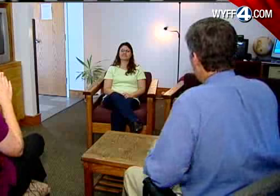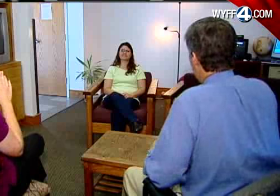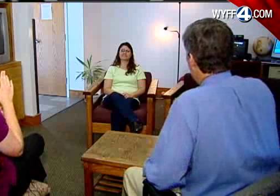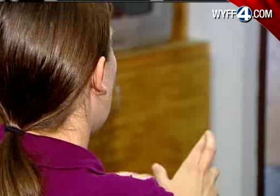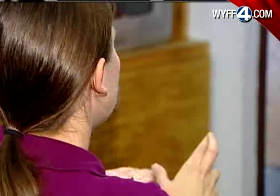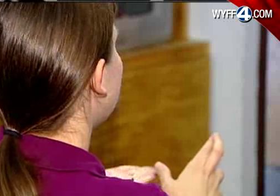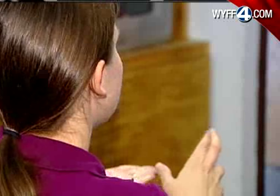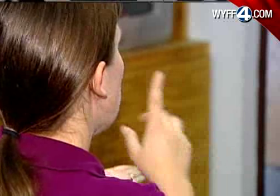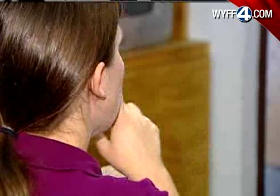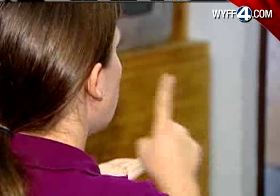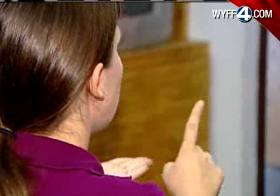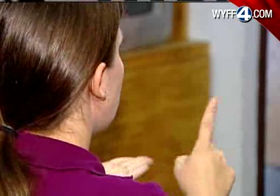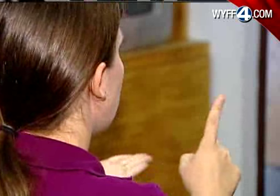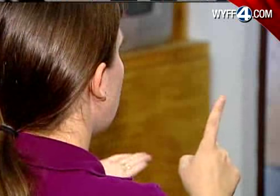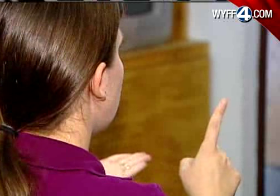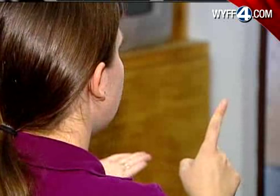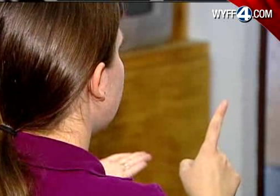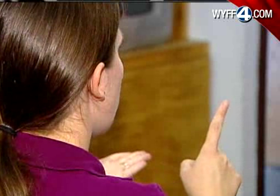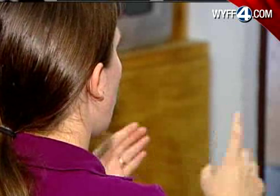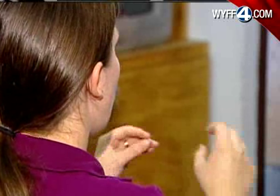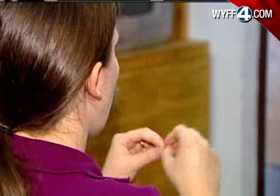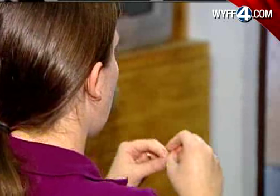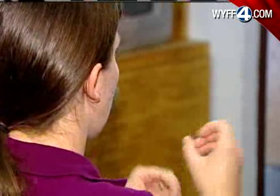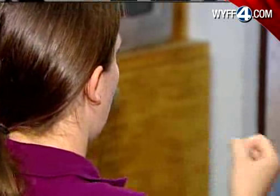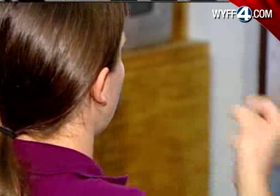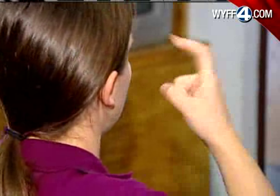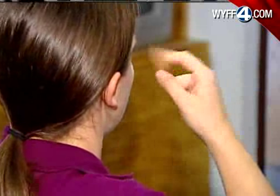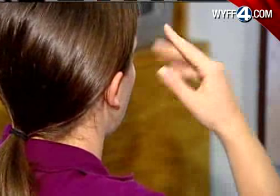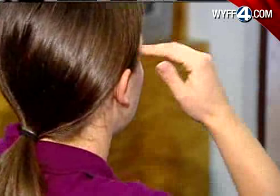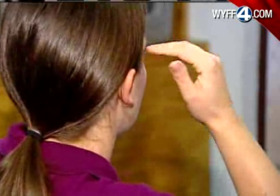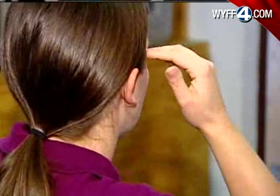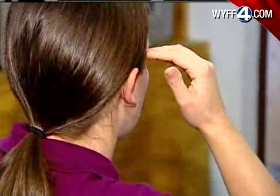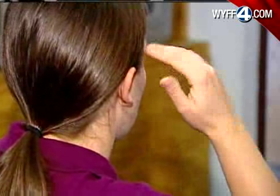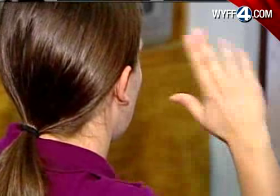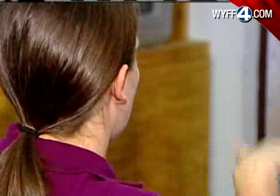there are other more subtle instances that occur every day that don't make the news.